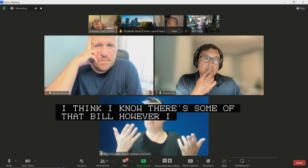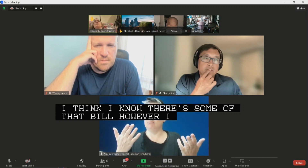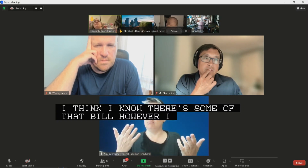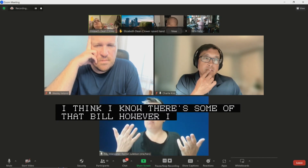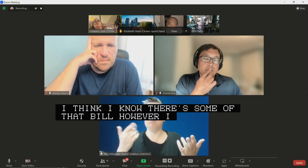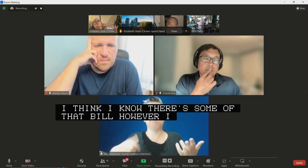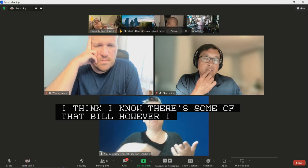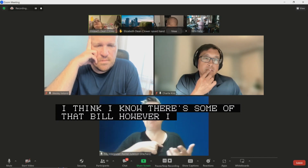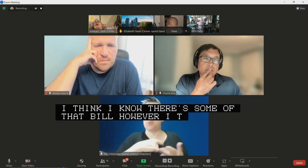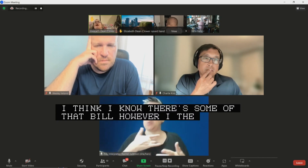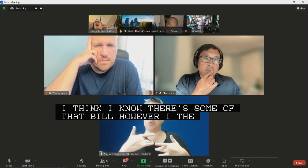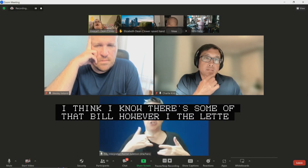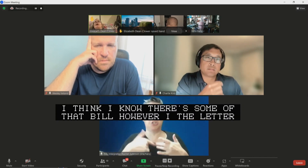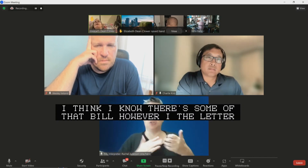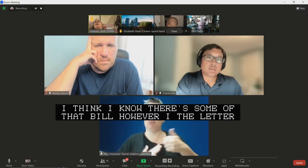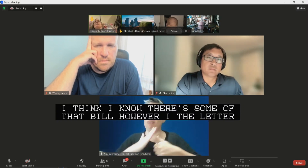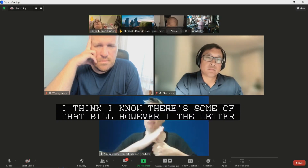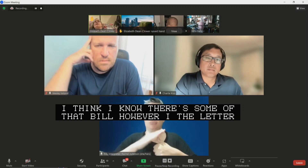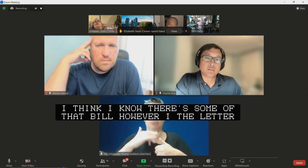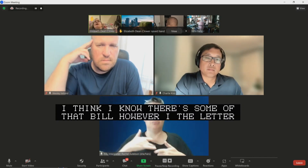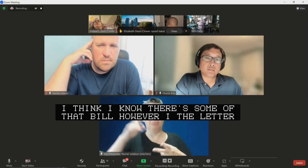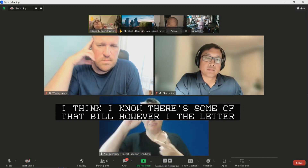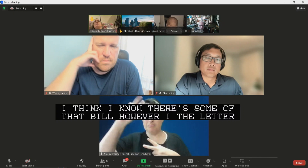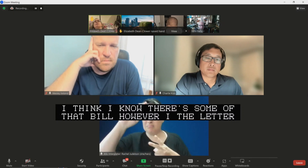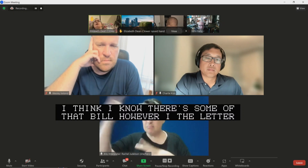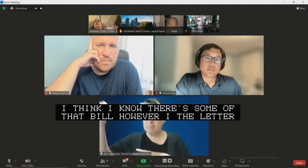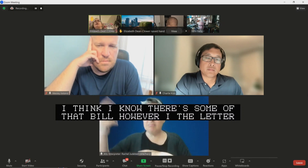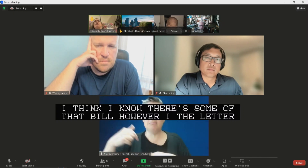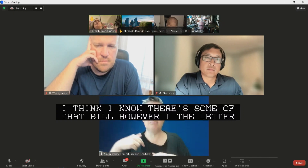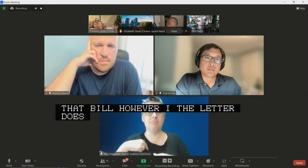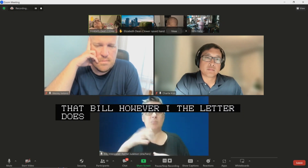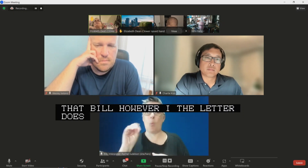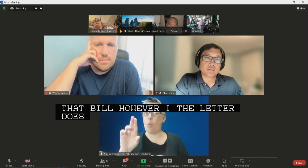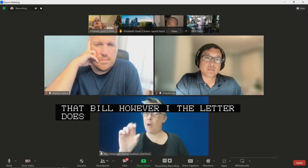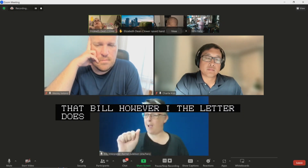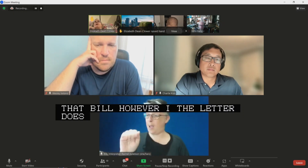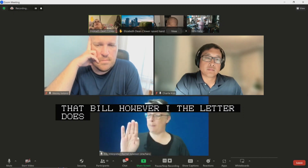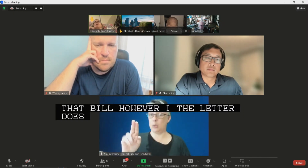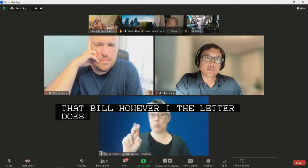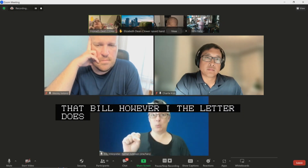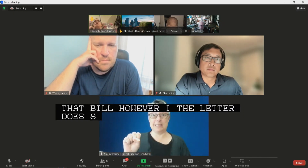misconceptions or abuses, I think that that's where